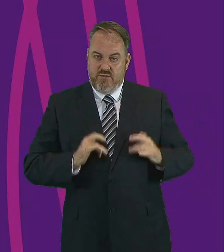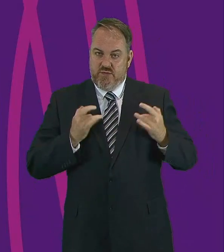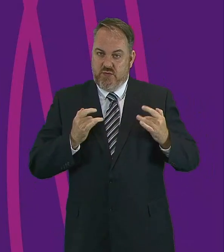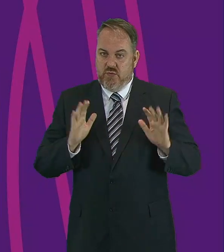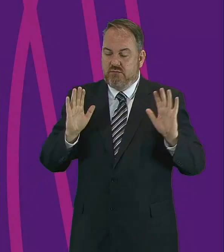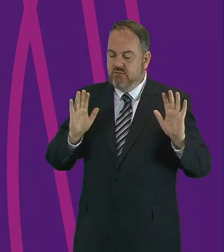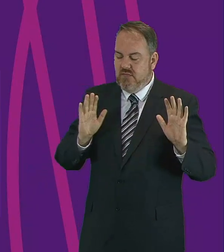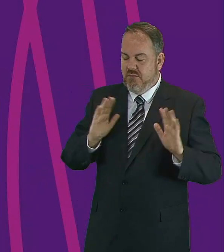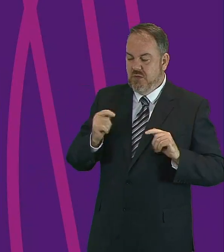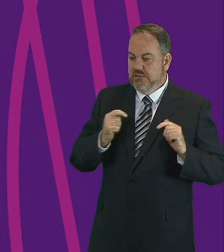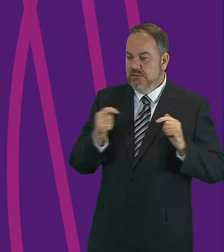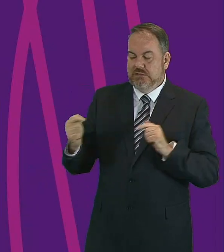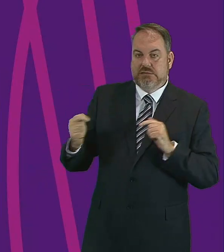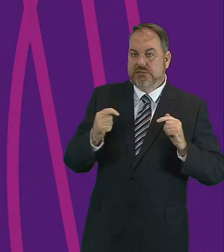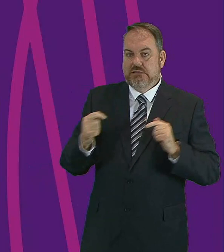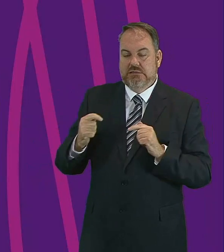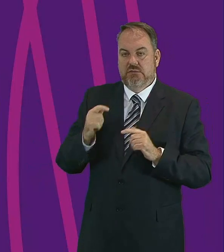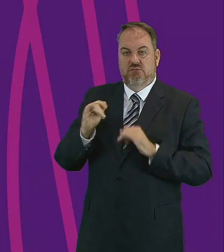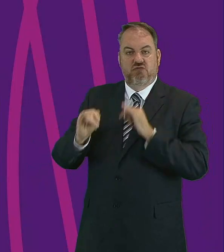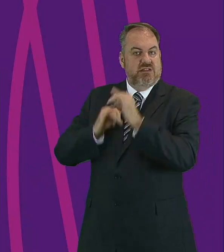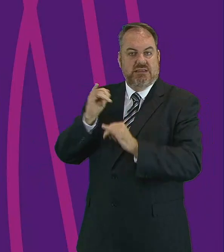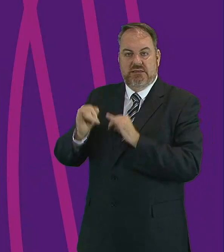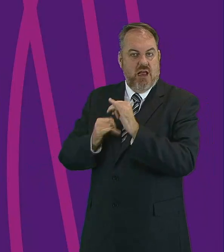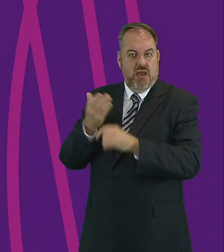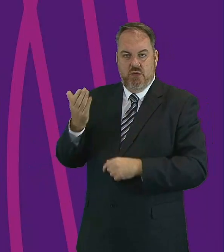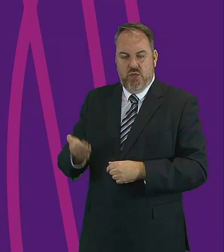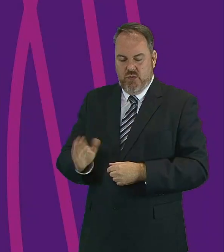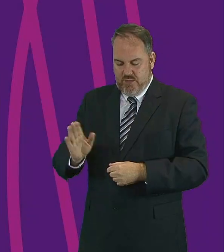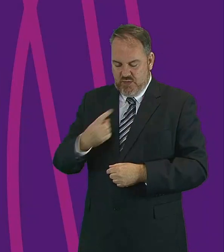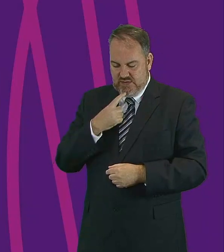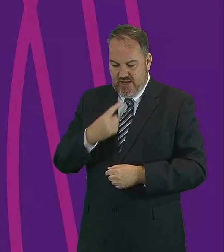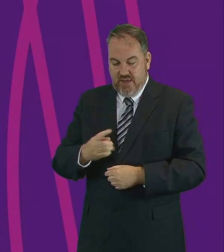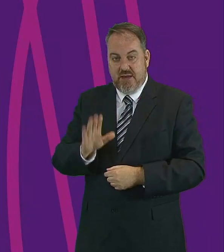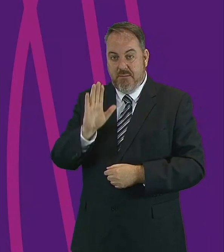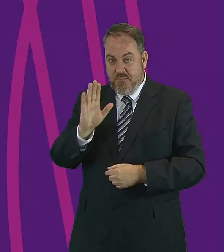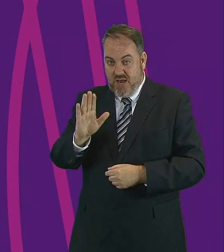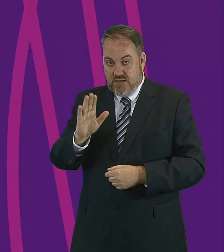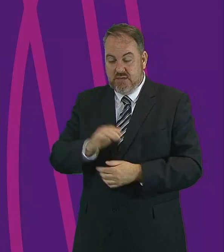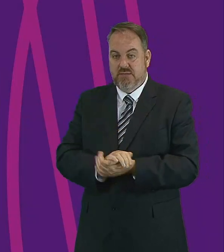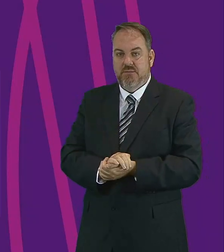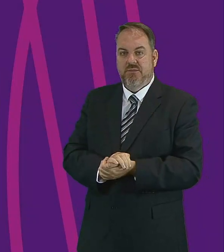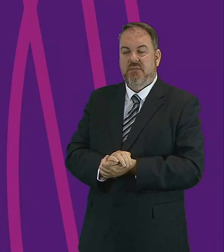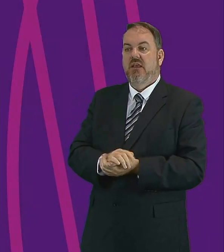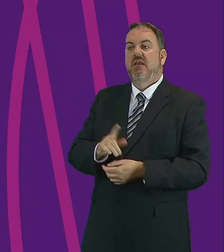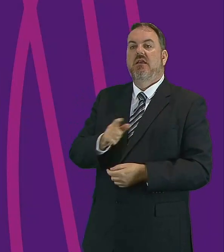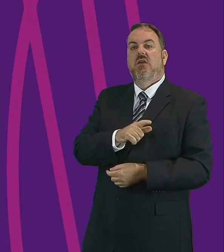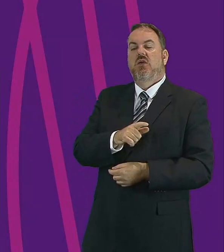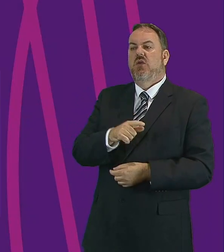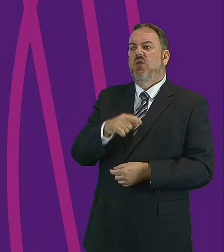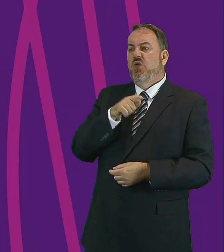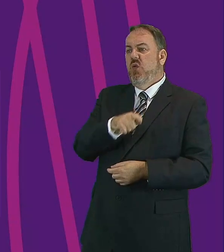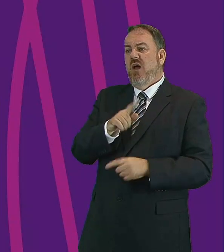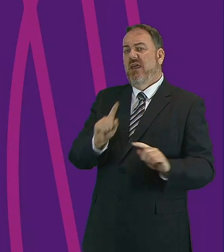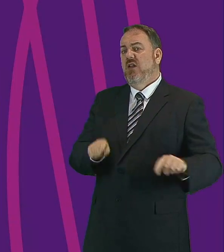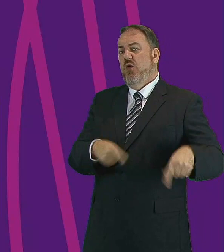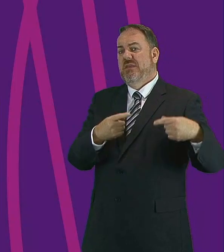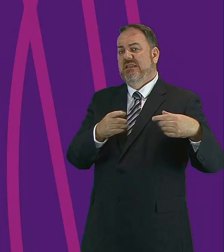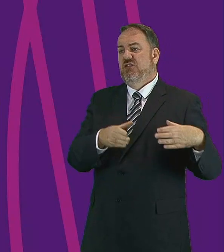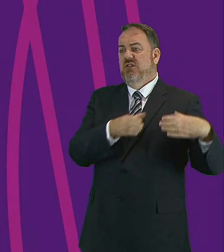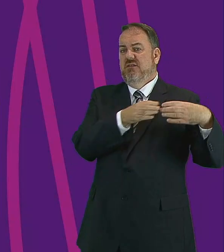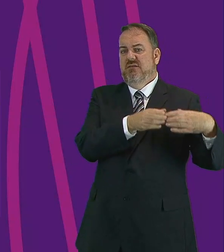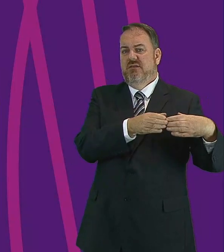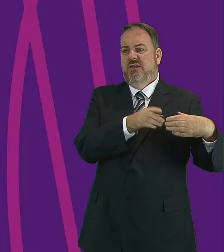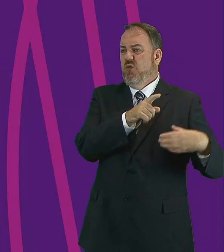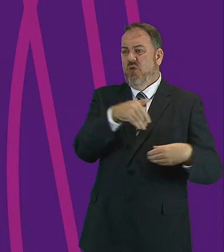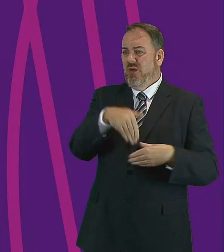intended as a pejorative or a political point, but there is a difference between calling for something in opposition and delivering it